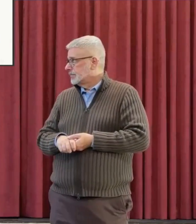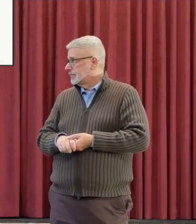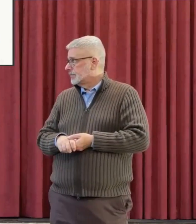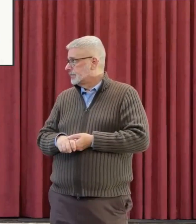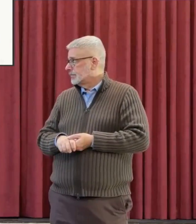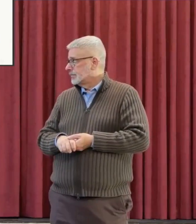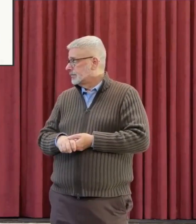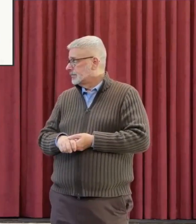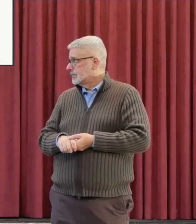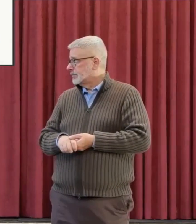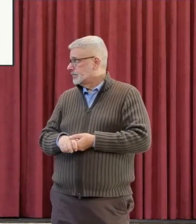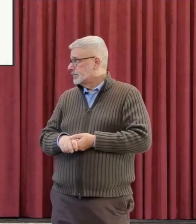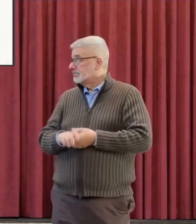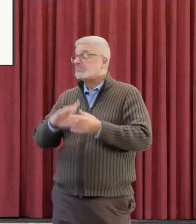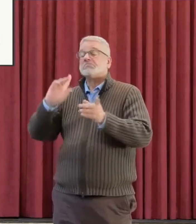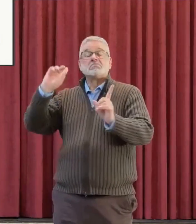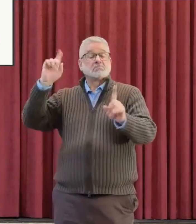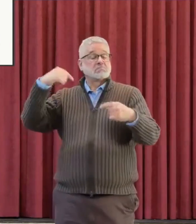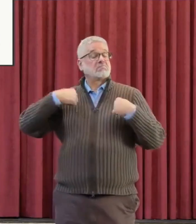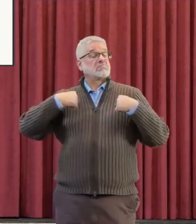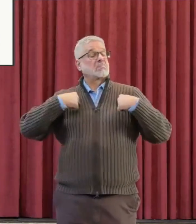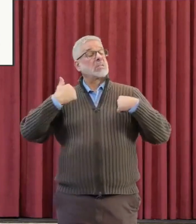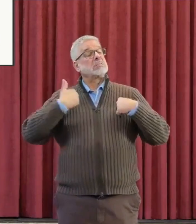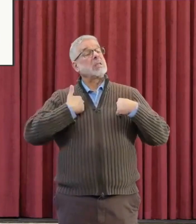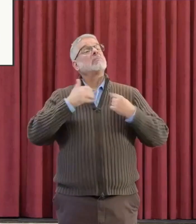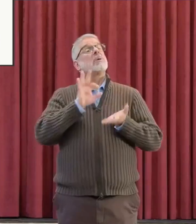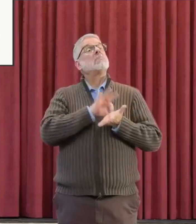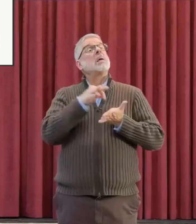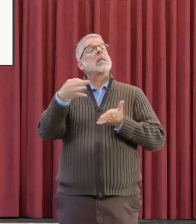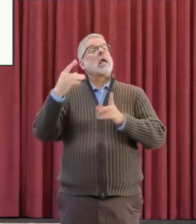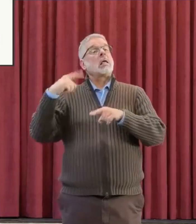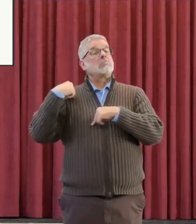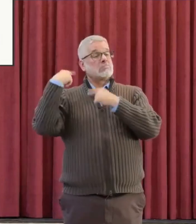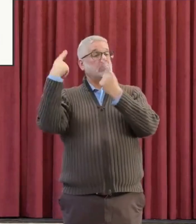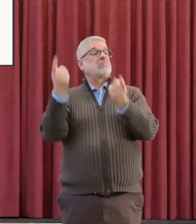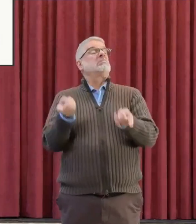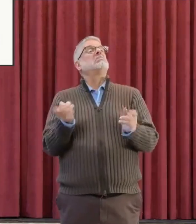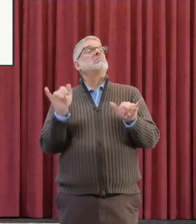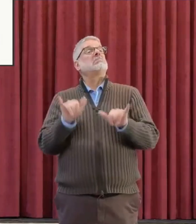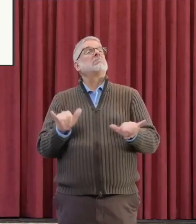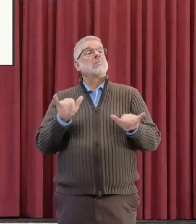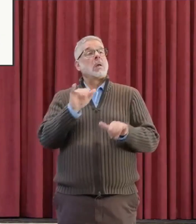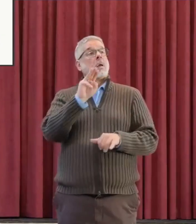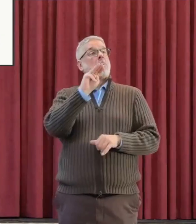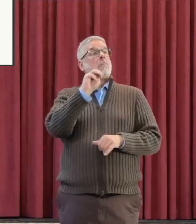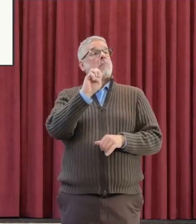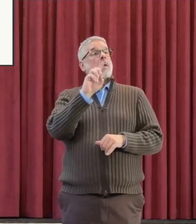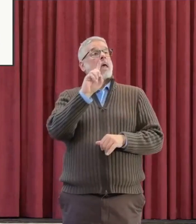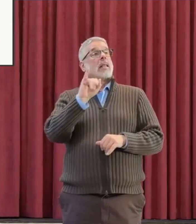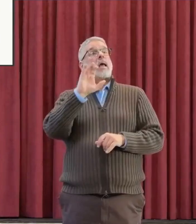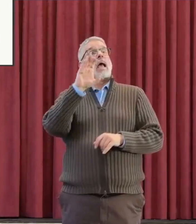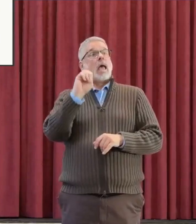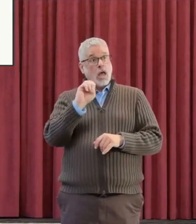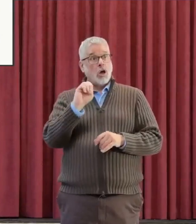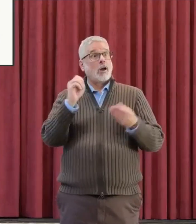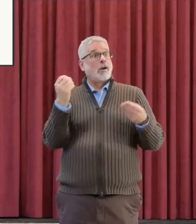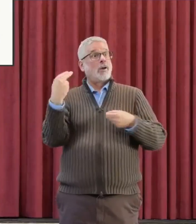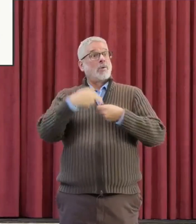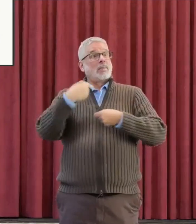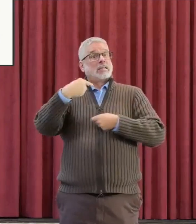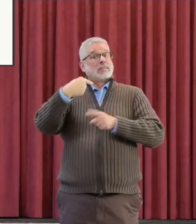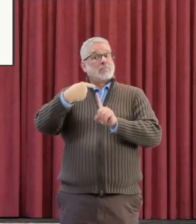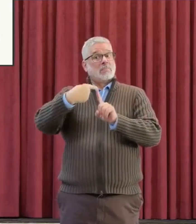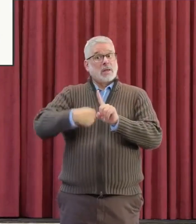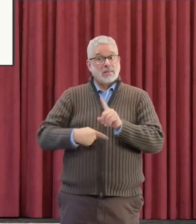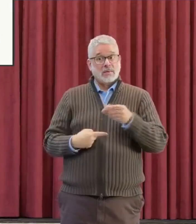is, I have been on Medi-Cal for a while, and Medicare just started this month. I noticed